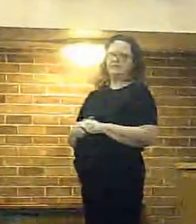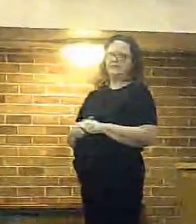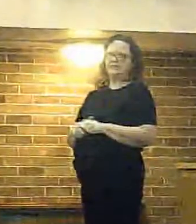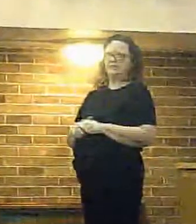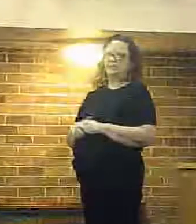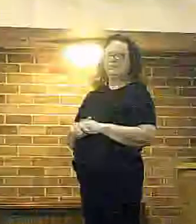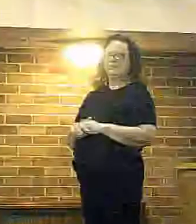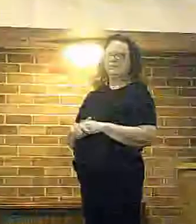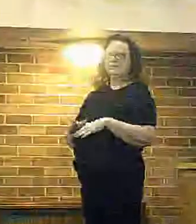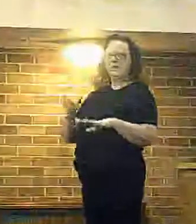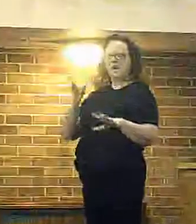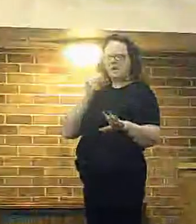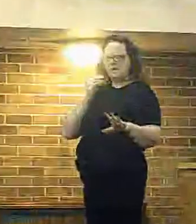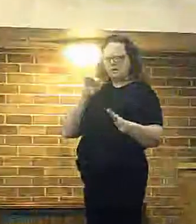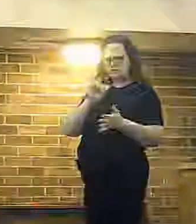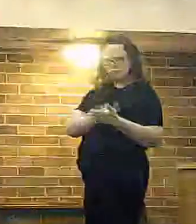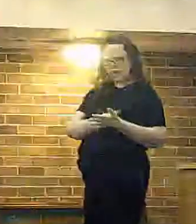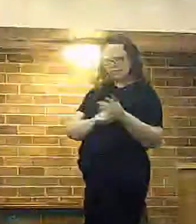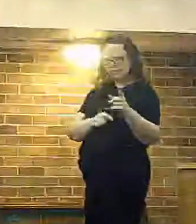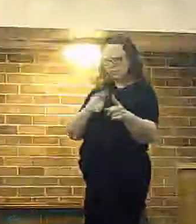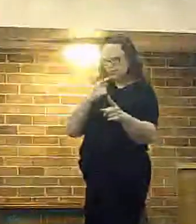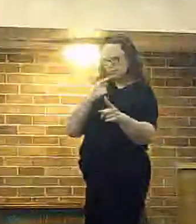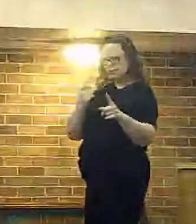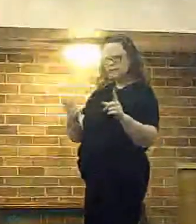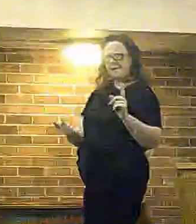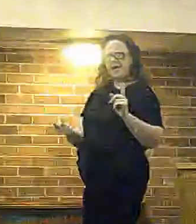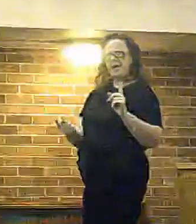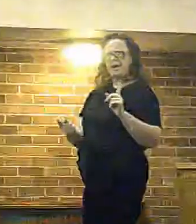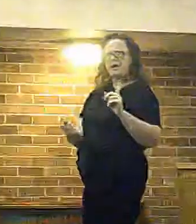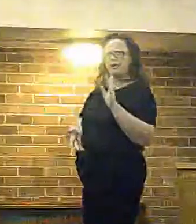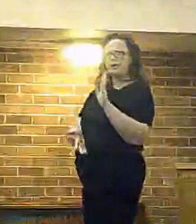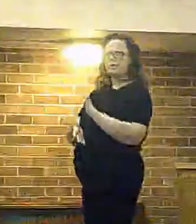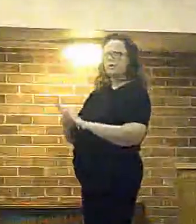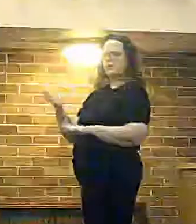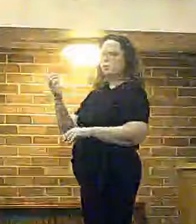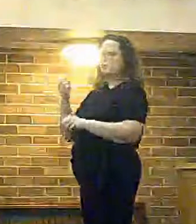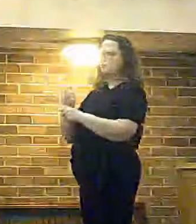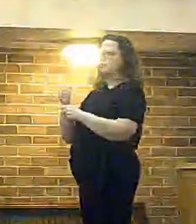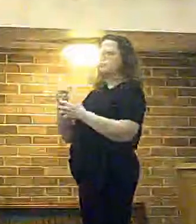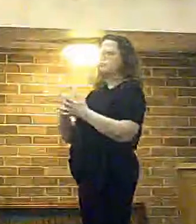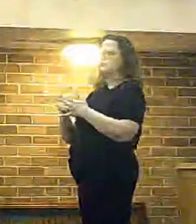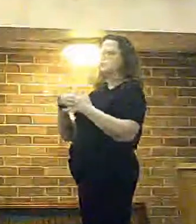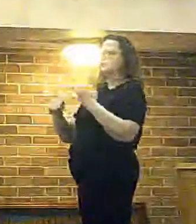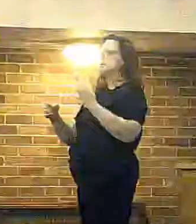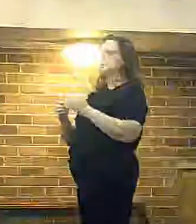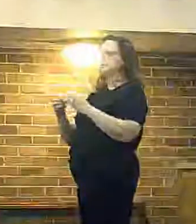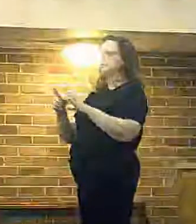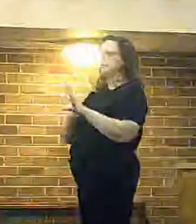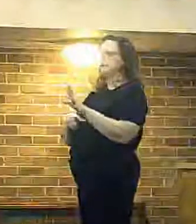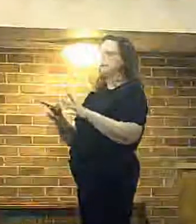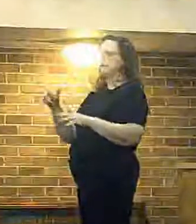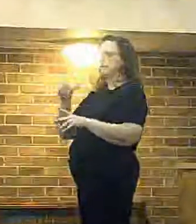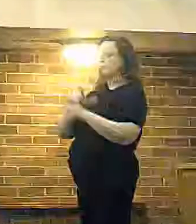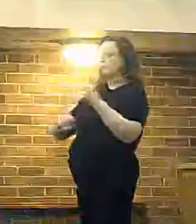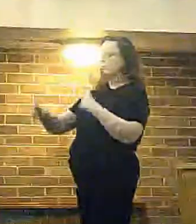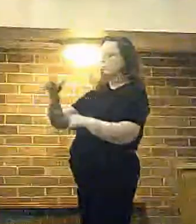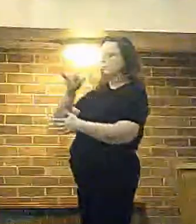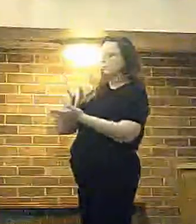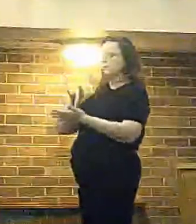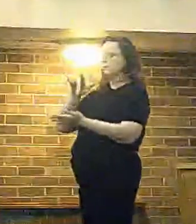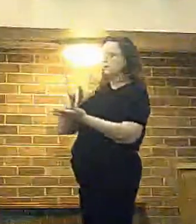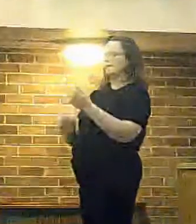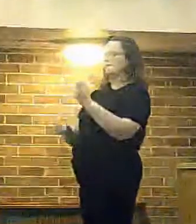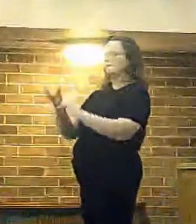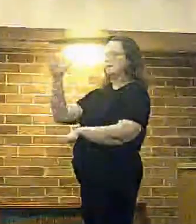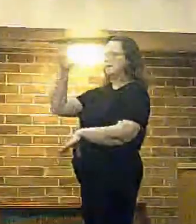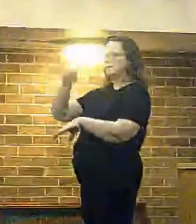Hi, Dan. Did I hear you right? Did you say that if we do go to Greasby Community Centre, take that away, put a fire station